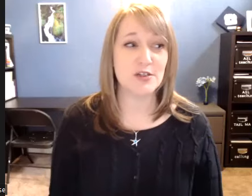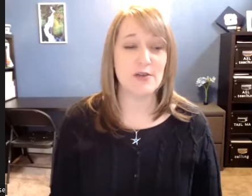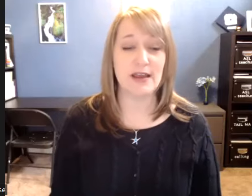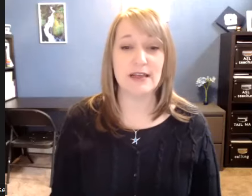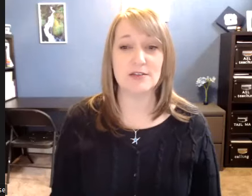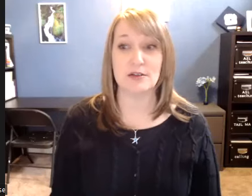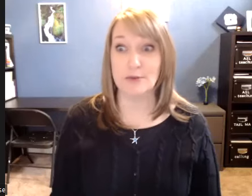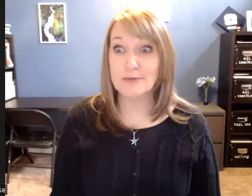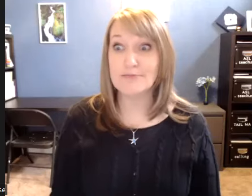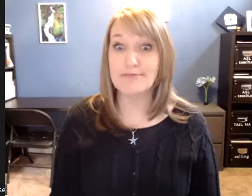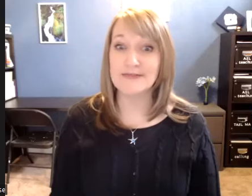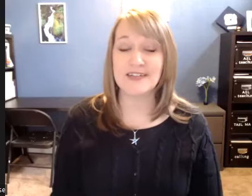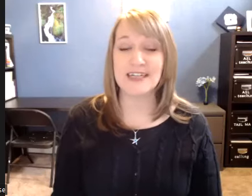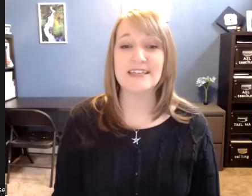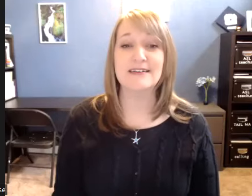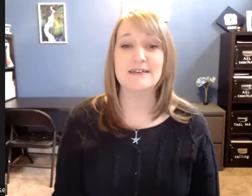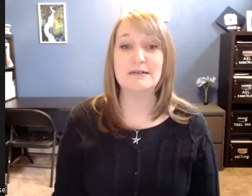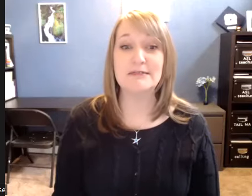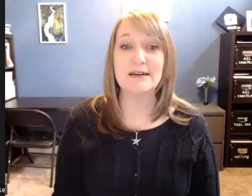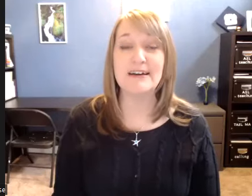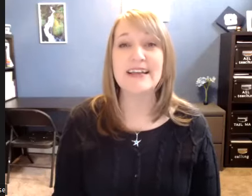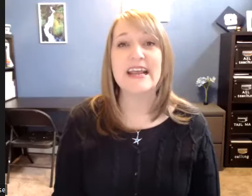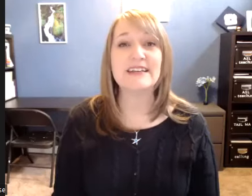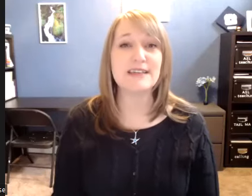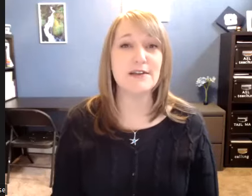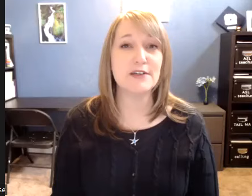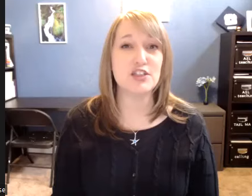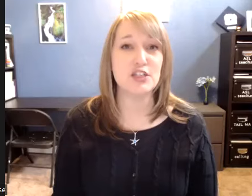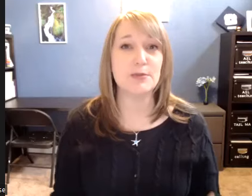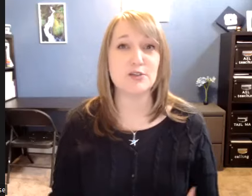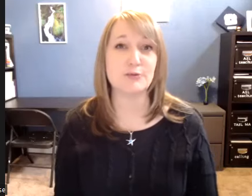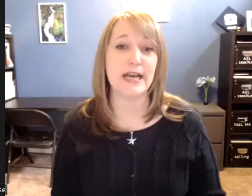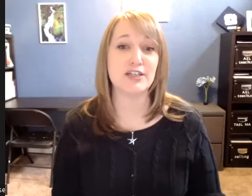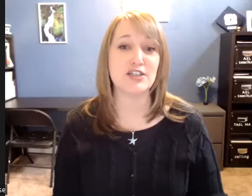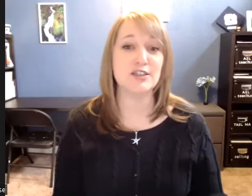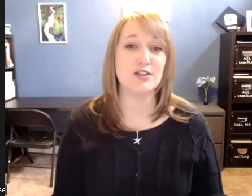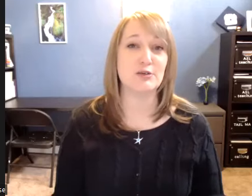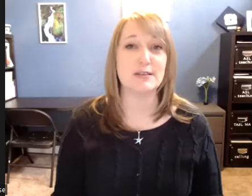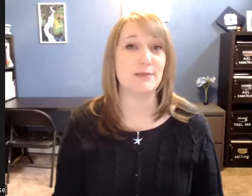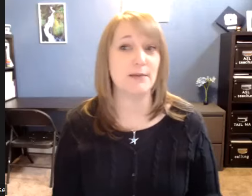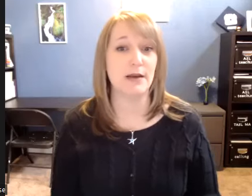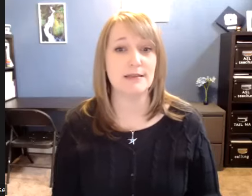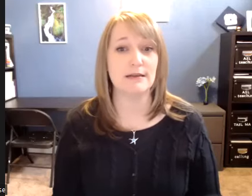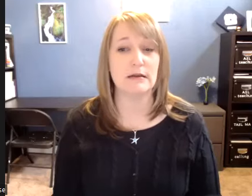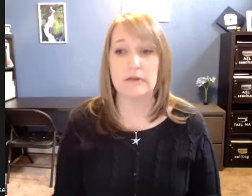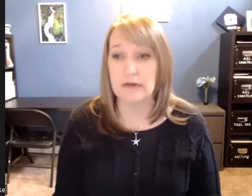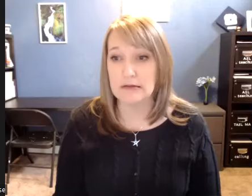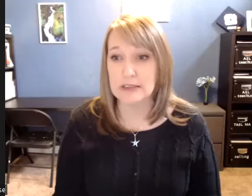do that in English, gulp, right? Oh no, it's kind of a sheepish reaction to something embarrassing, like, oh